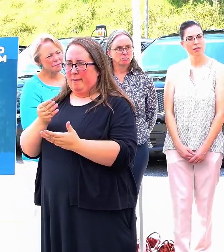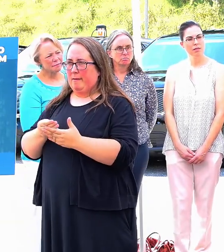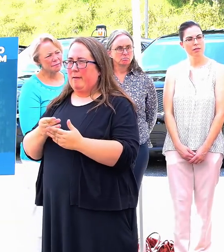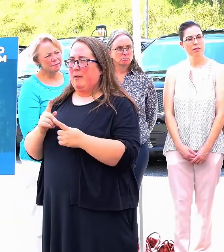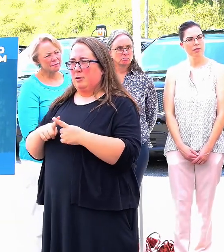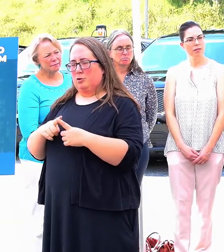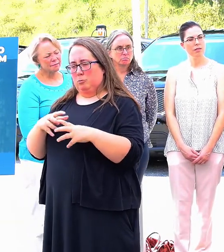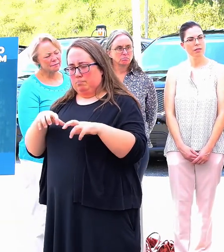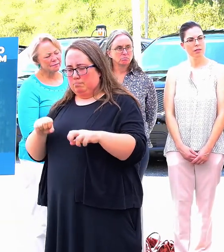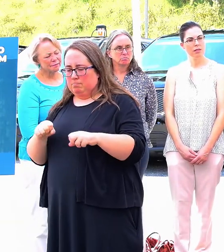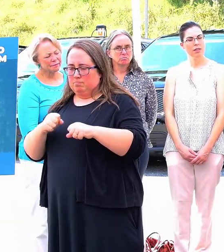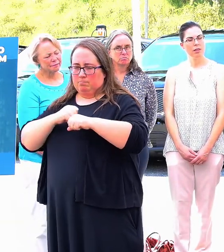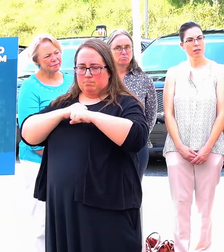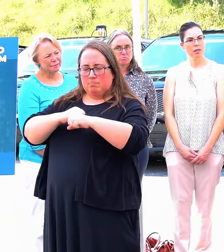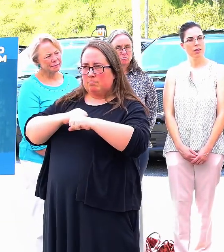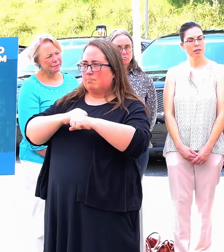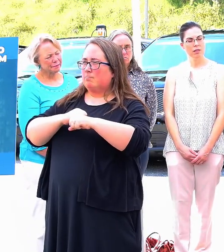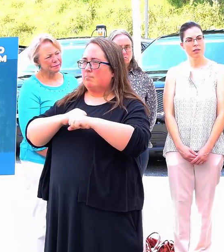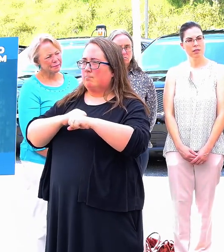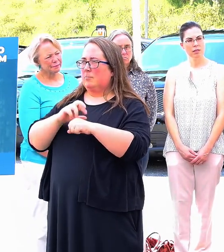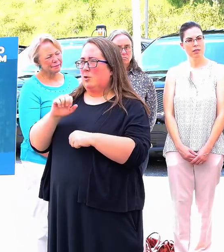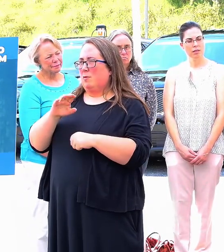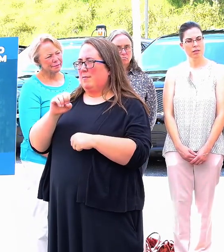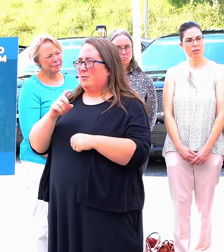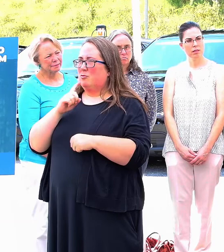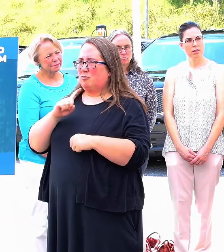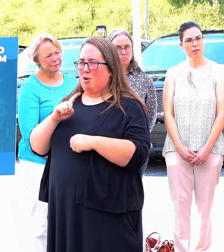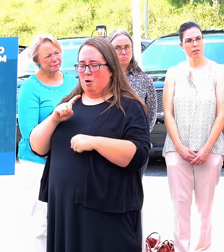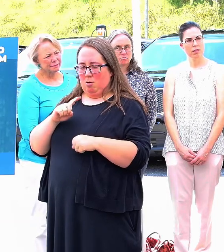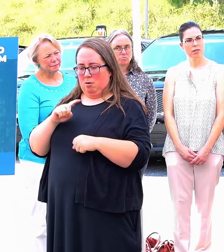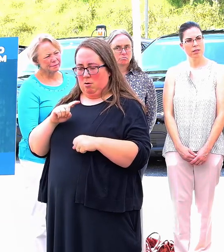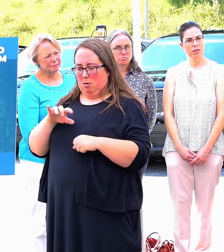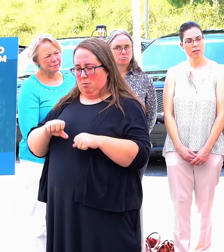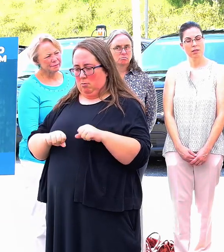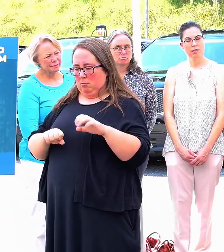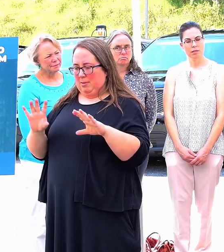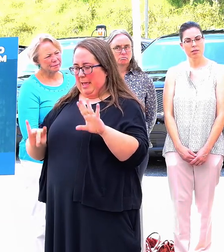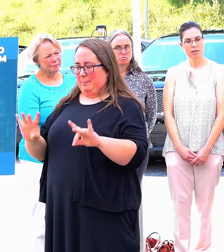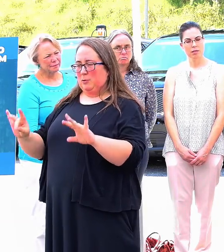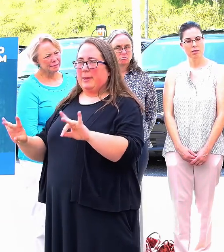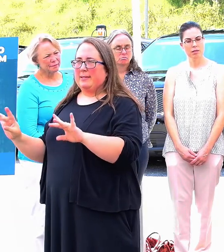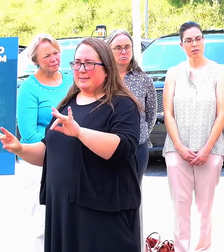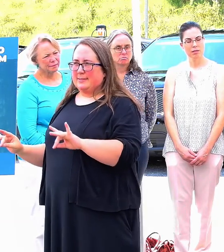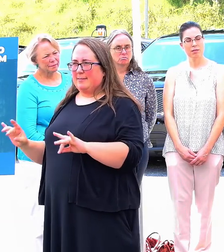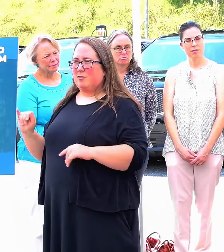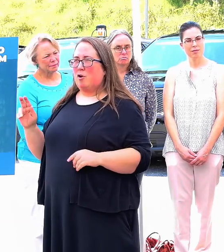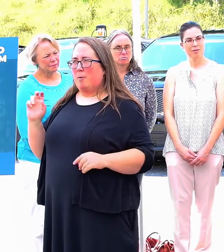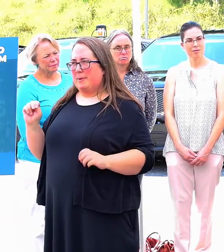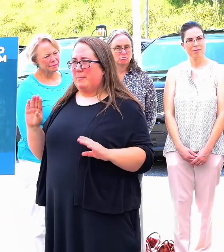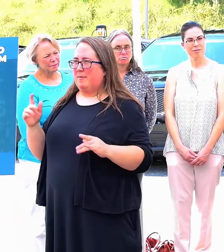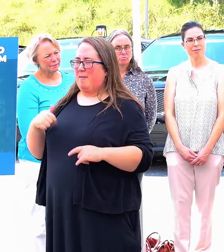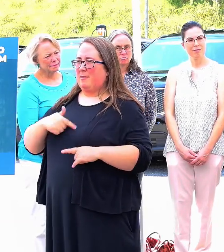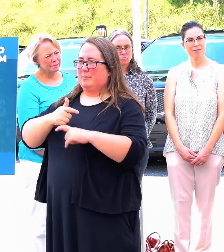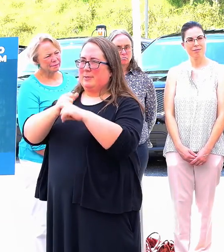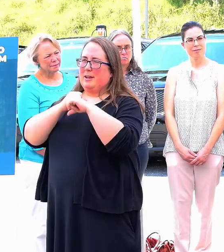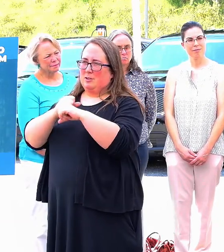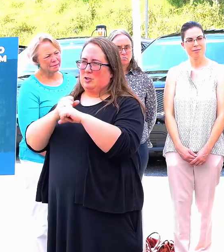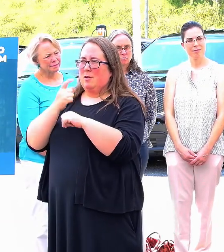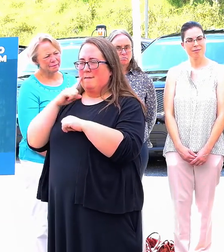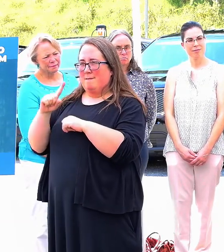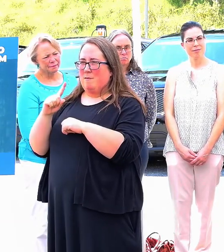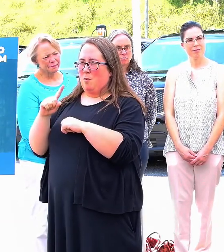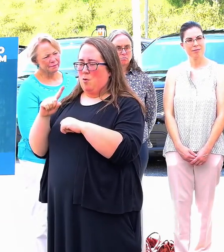to preserve our refuges, which are really the capture grounds of carbon, and provide us protection against